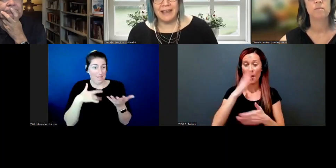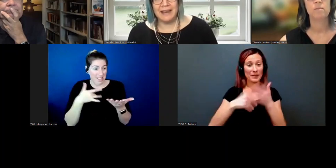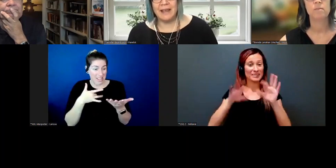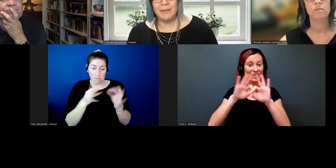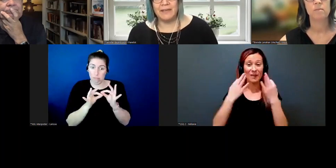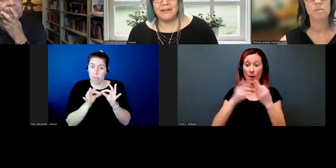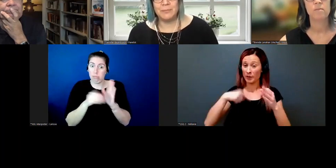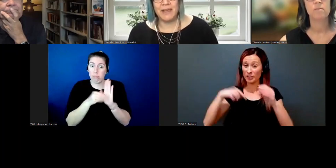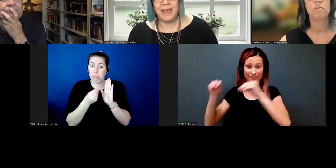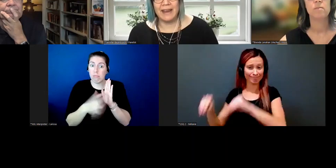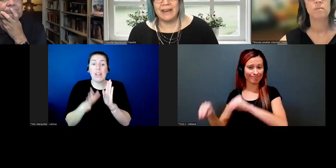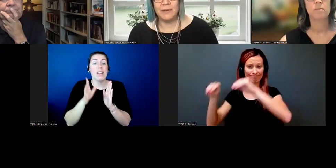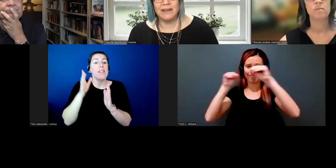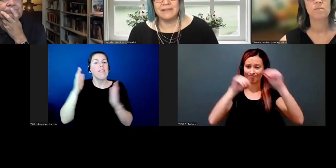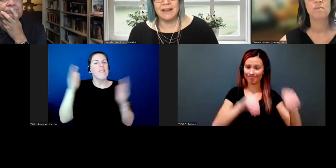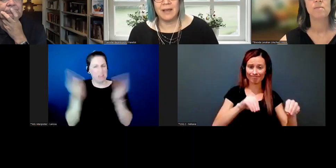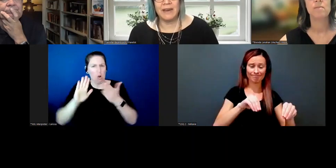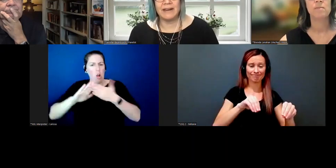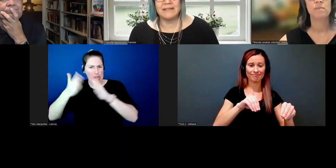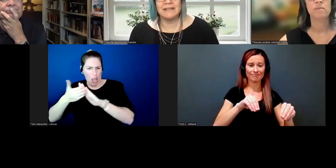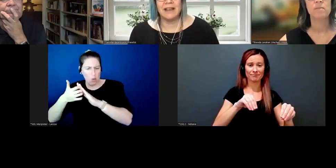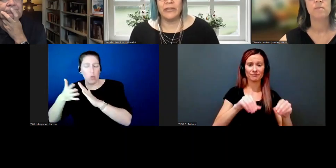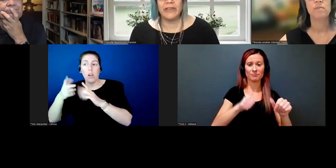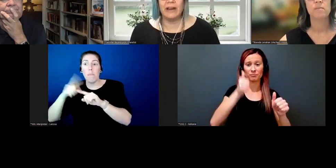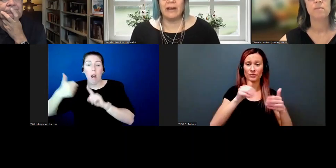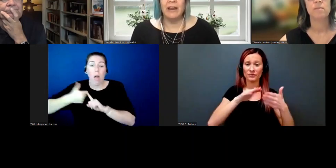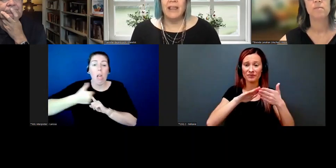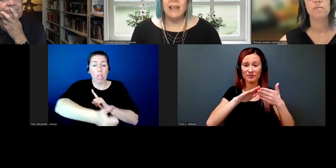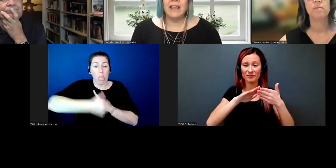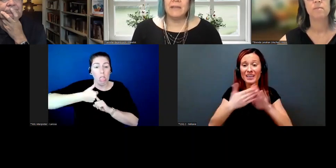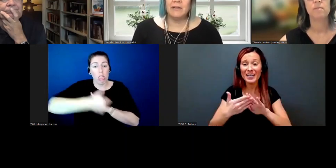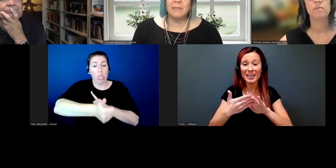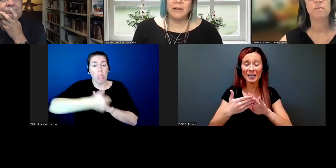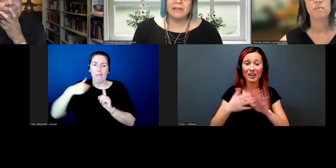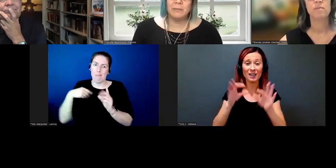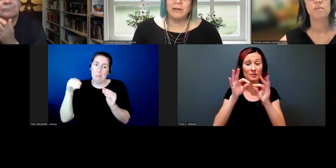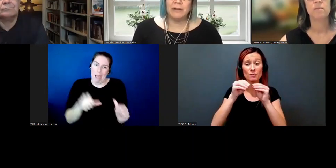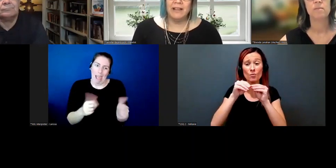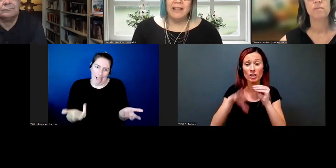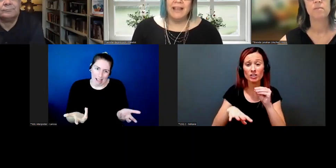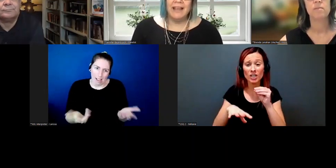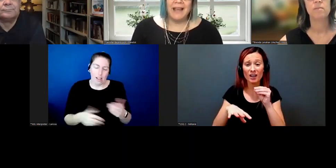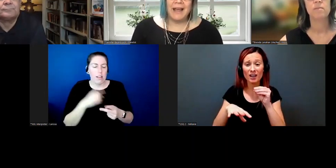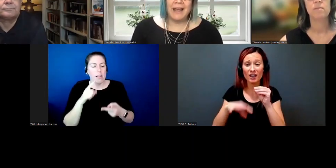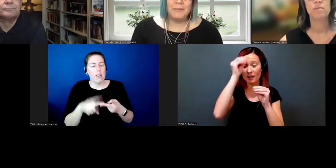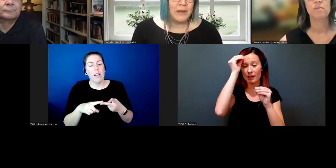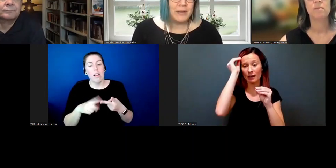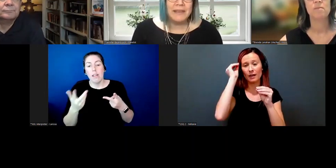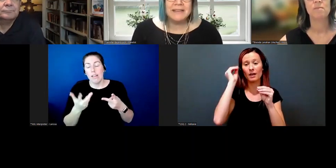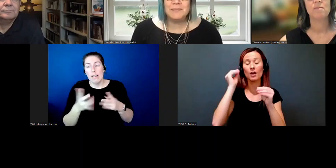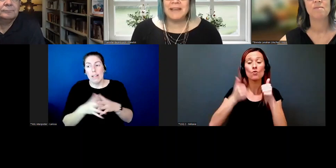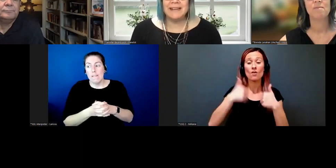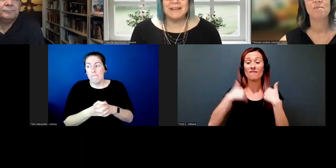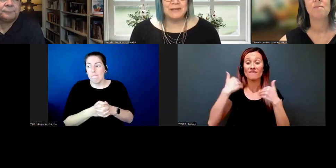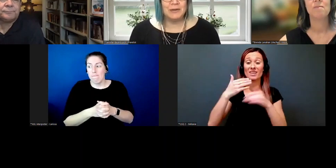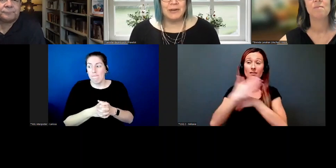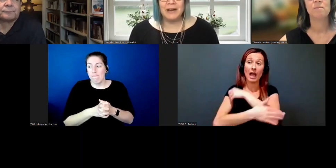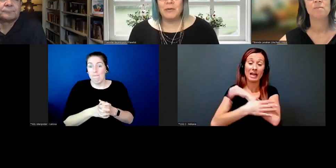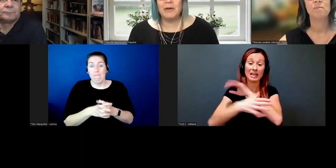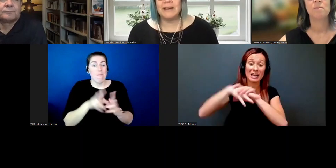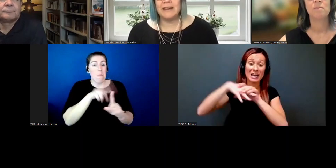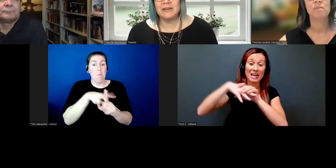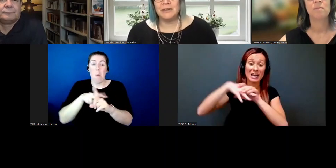they end up having to pay anyways to come and access healthcare, coming for multiple appointments because there's no